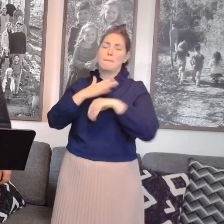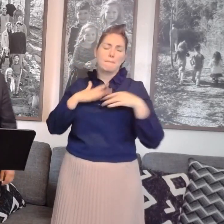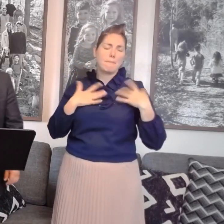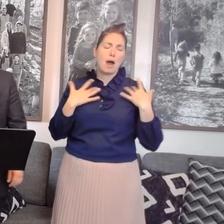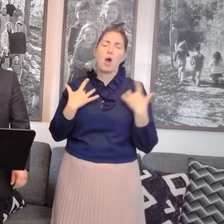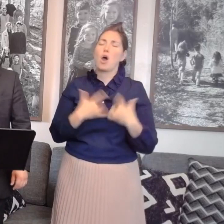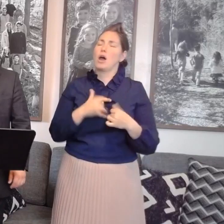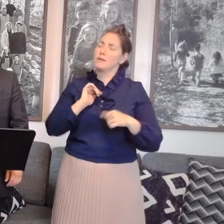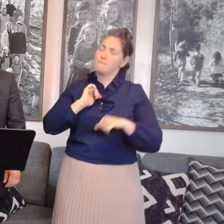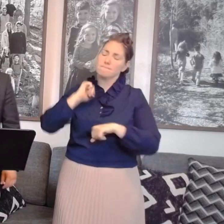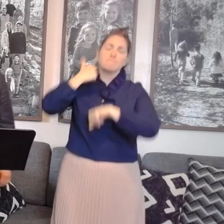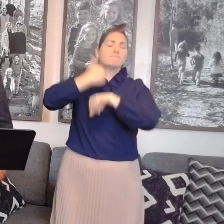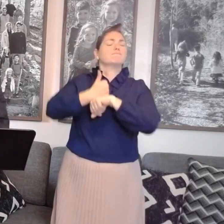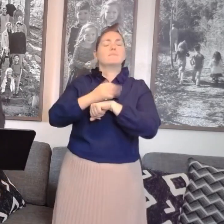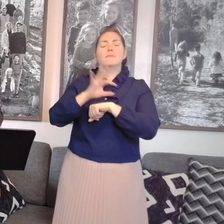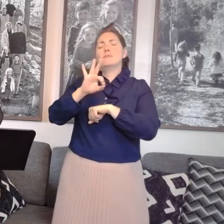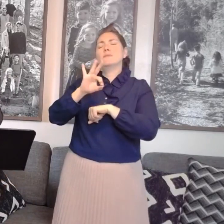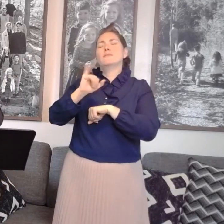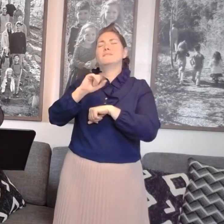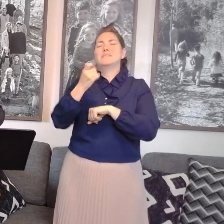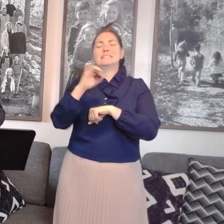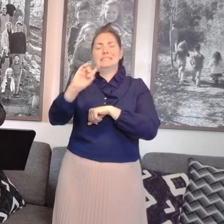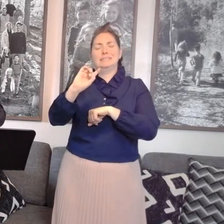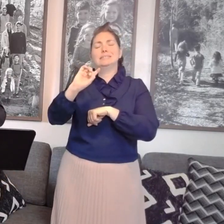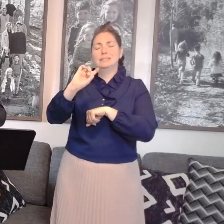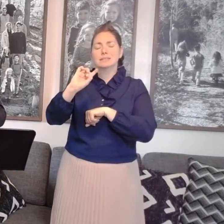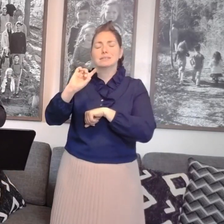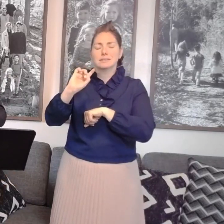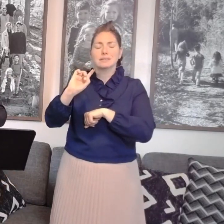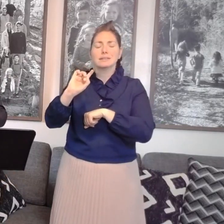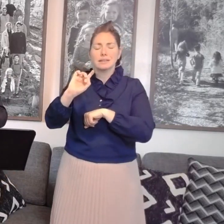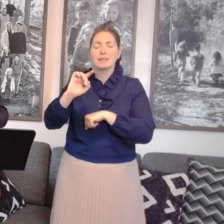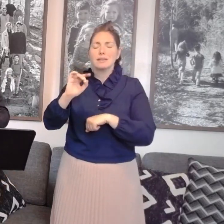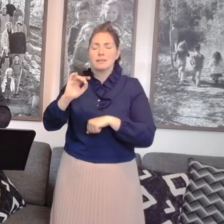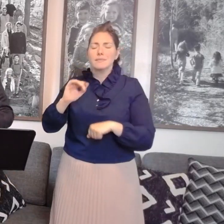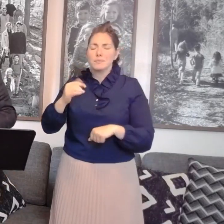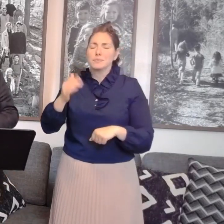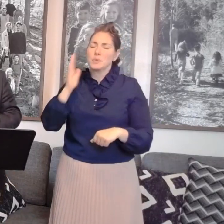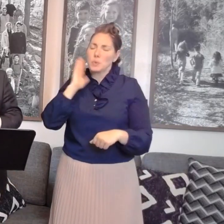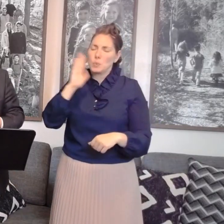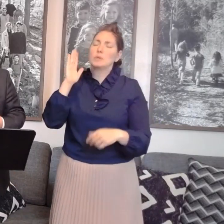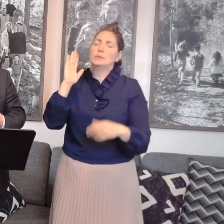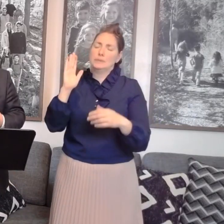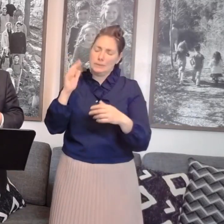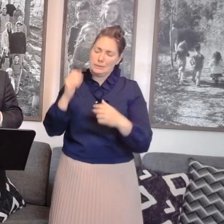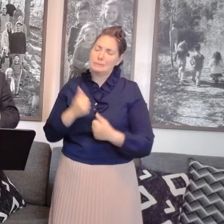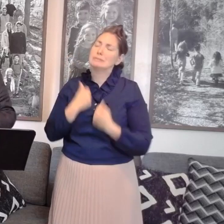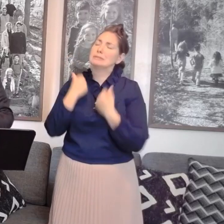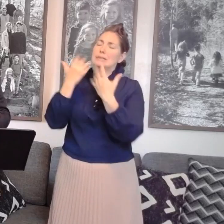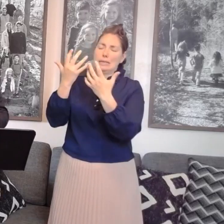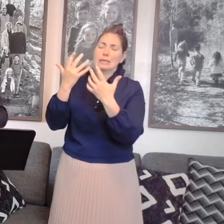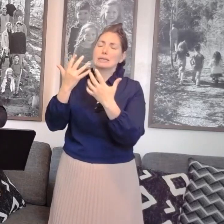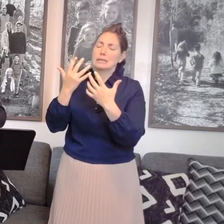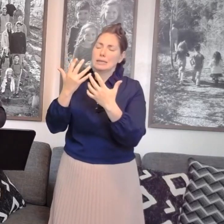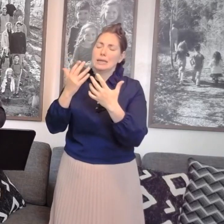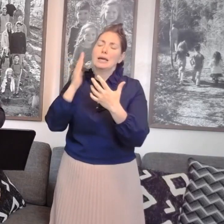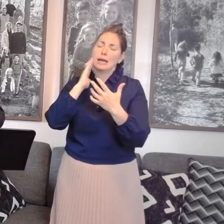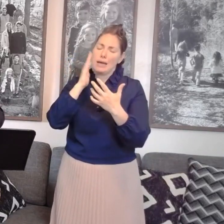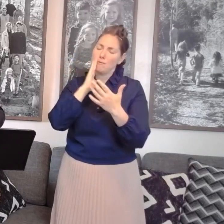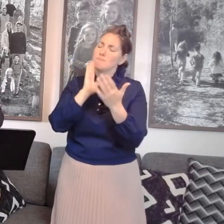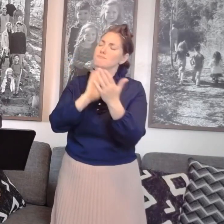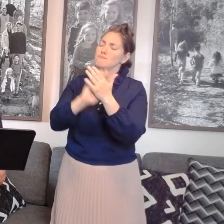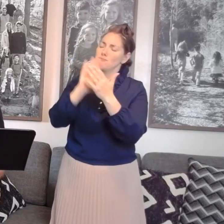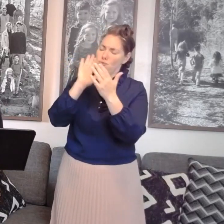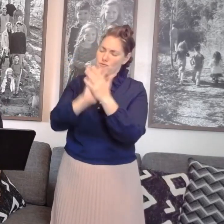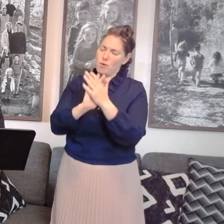heart is fixed. I will sing and I will give